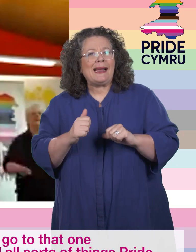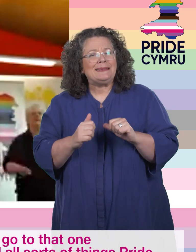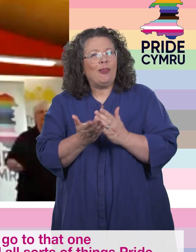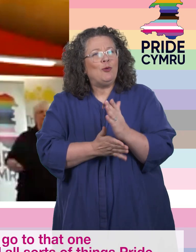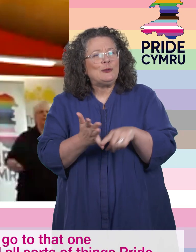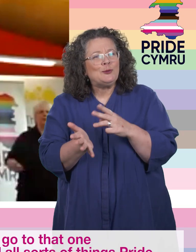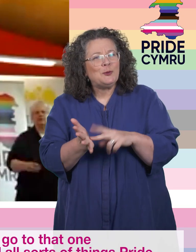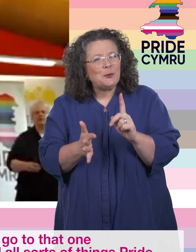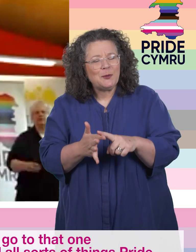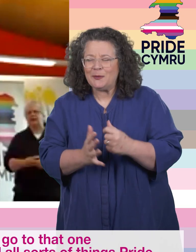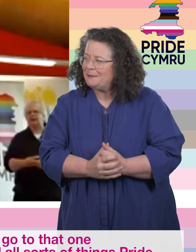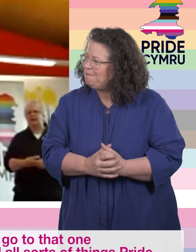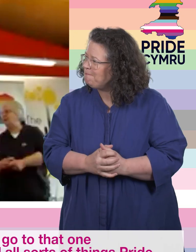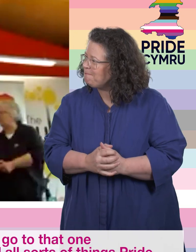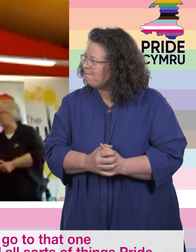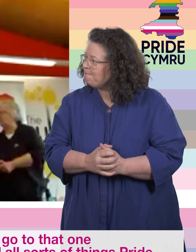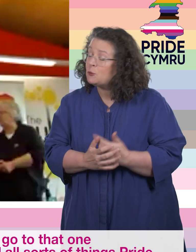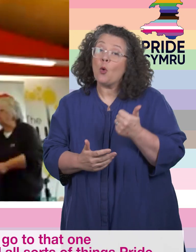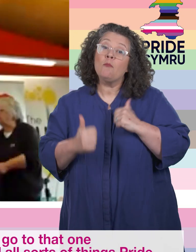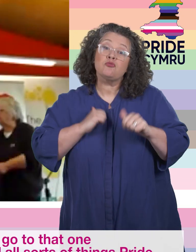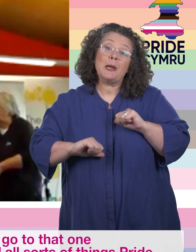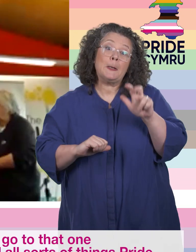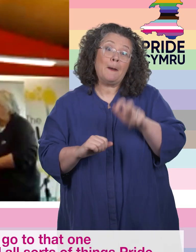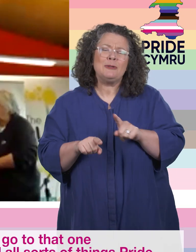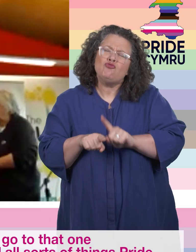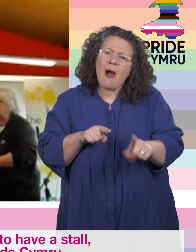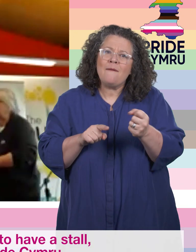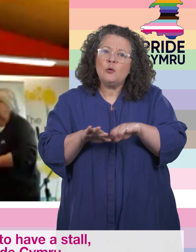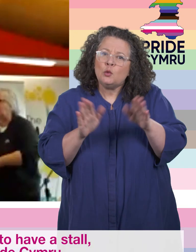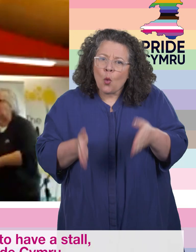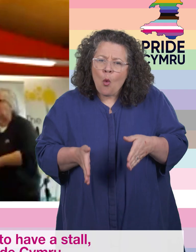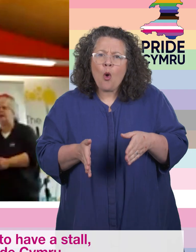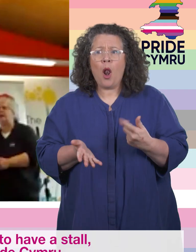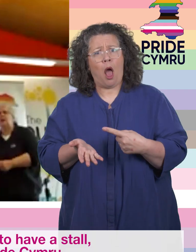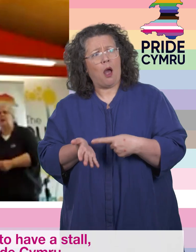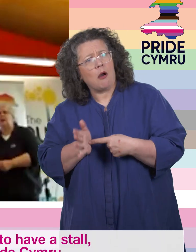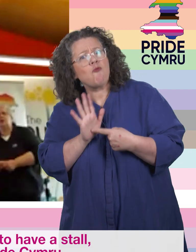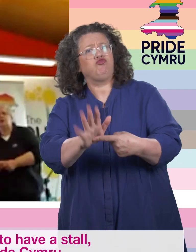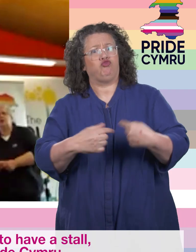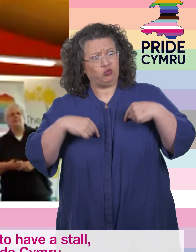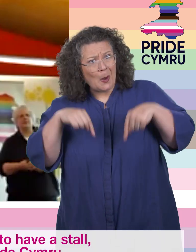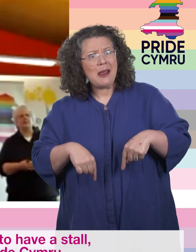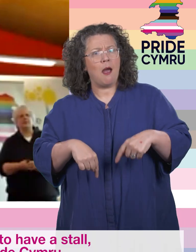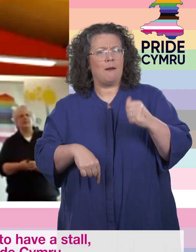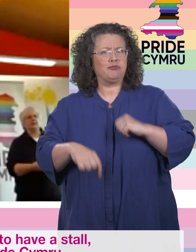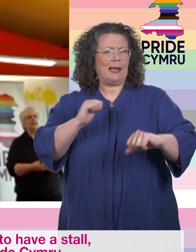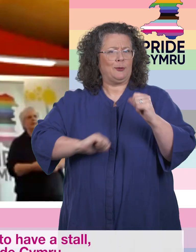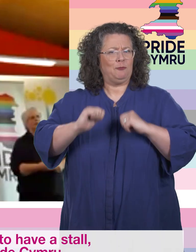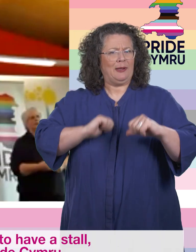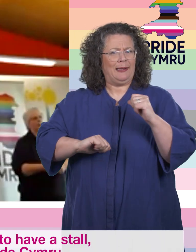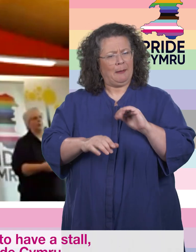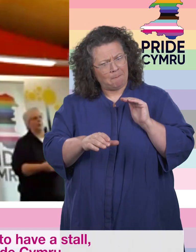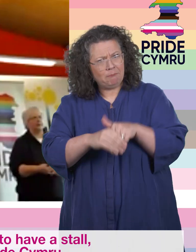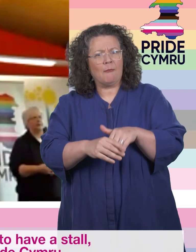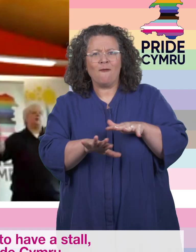And we try and collect merchandise and all sorts of things at Prides. So Pride Cymru always tries to have a stall, not